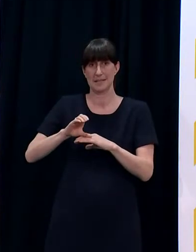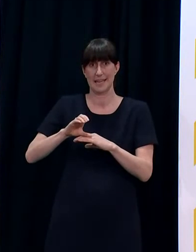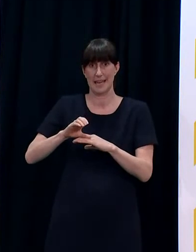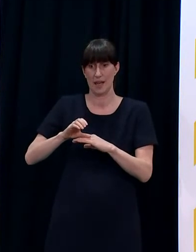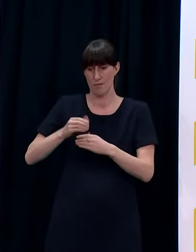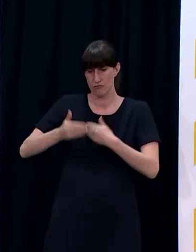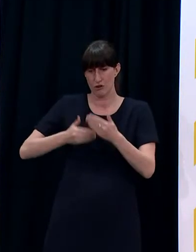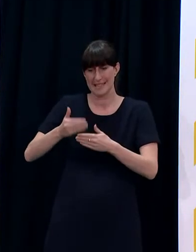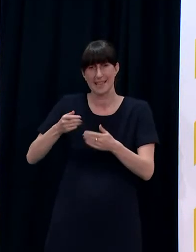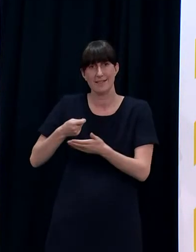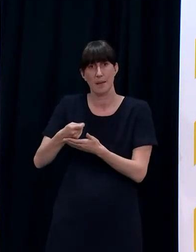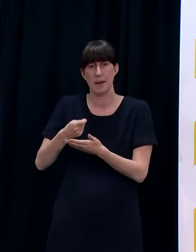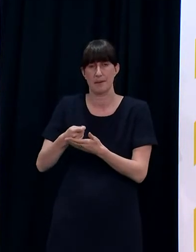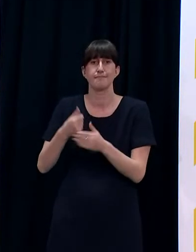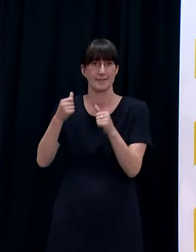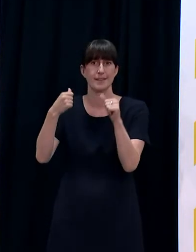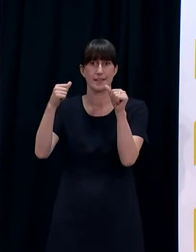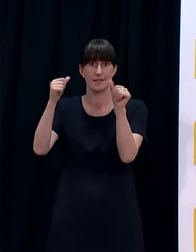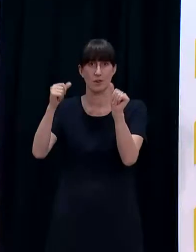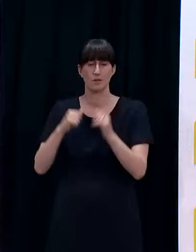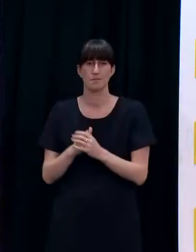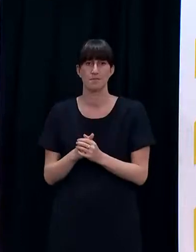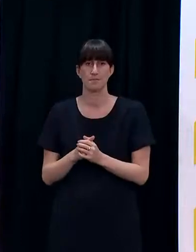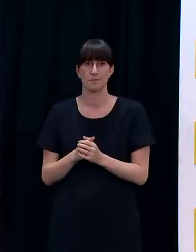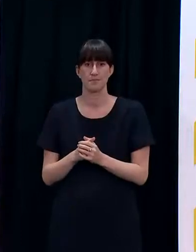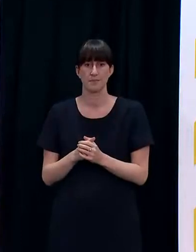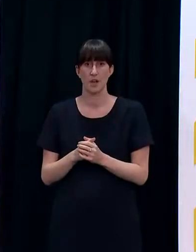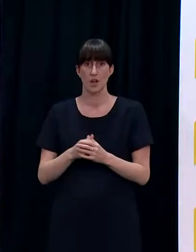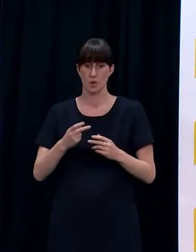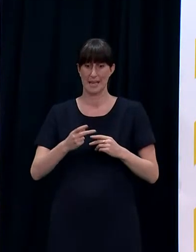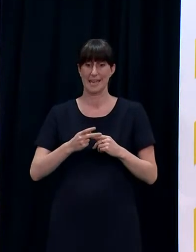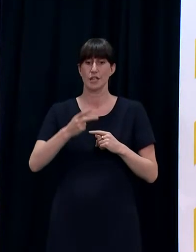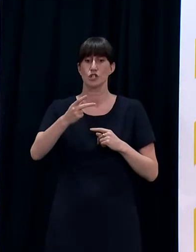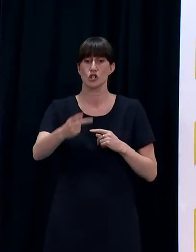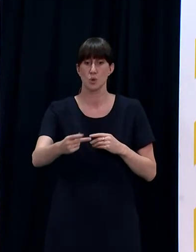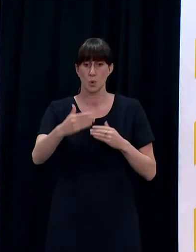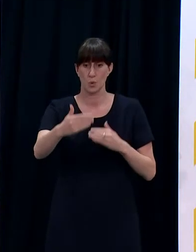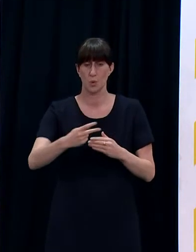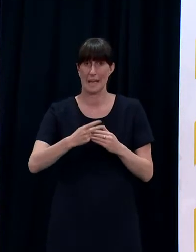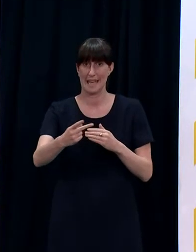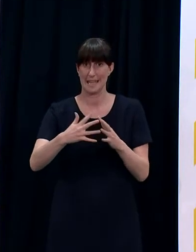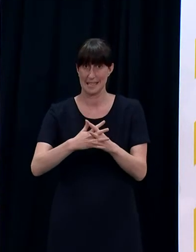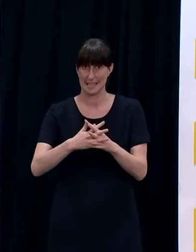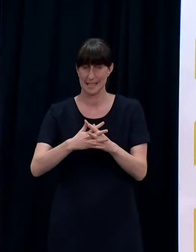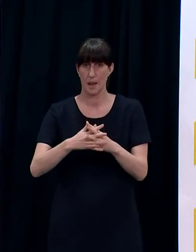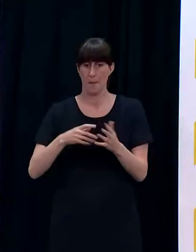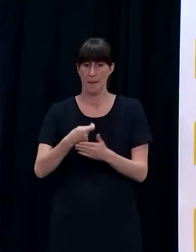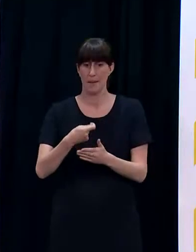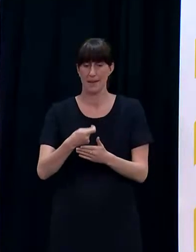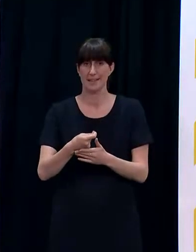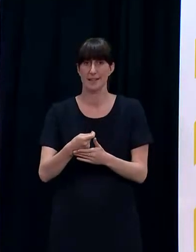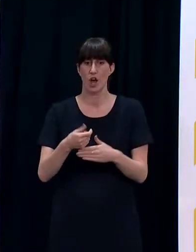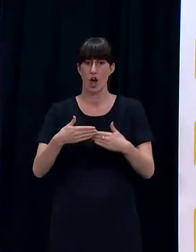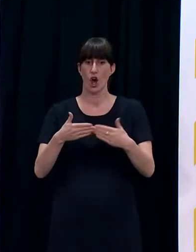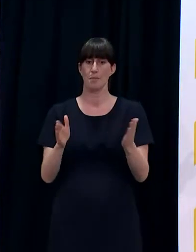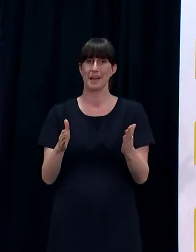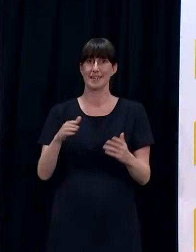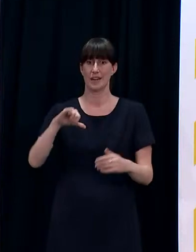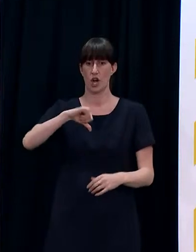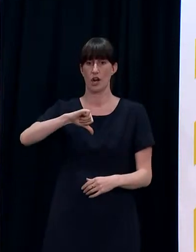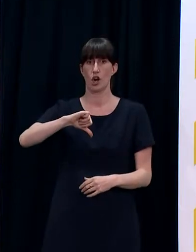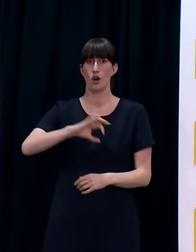very successful. The application for the second 2-week payment of the wage subsidy started at 9 a.m. this